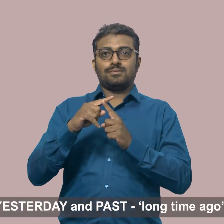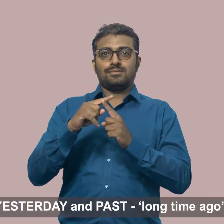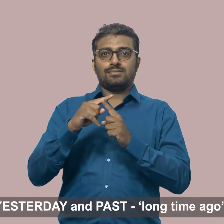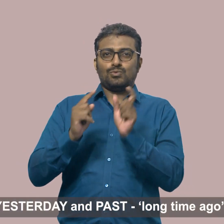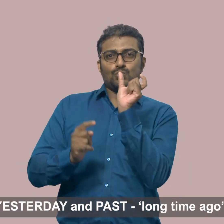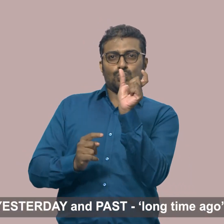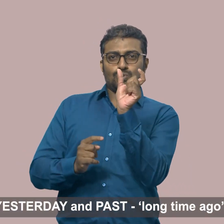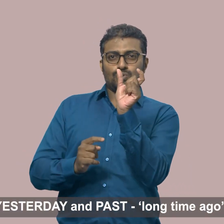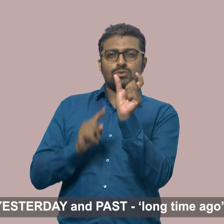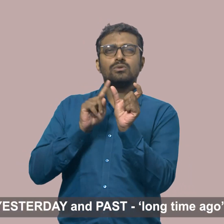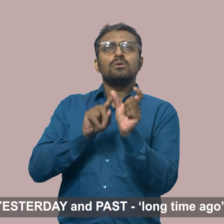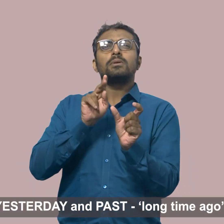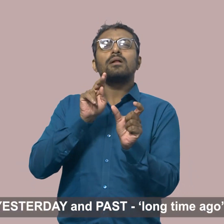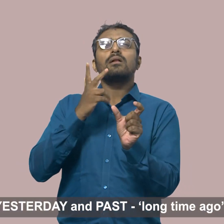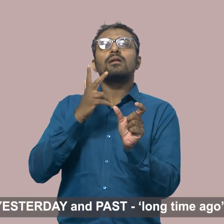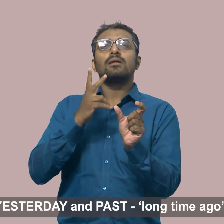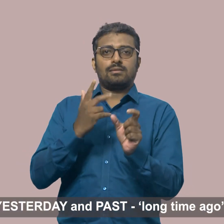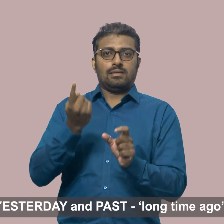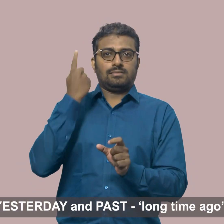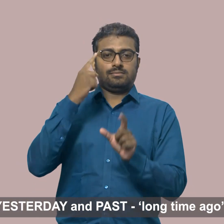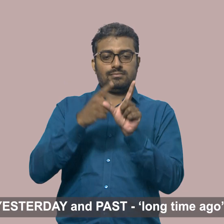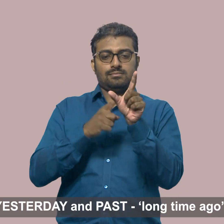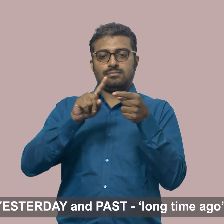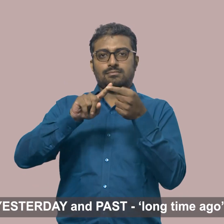Next, think about sign related the past yesterday,